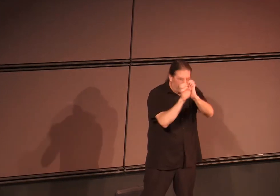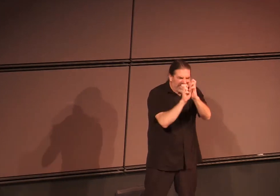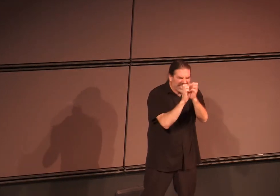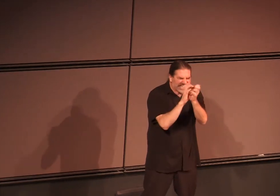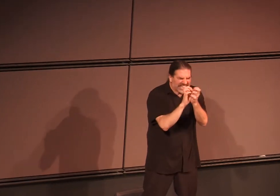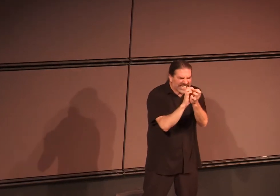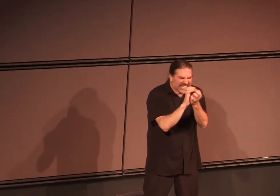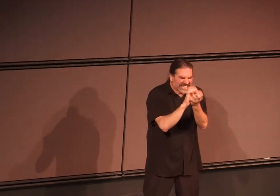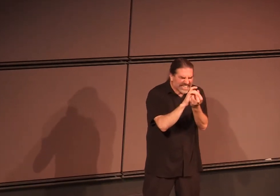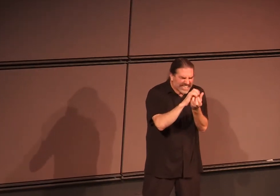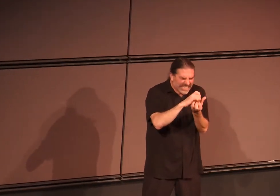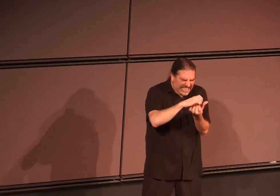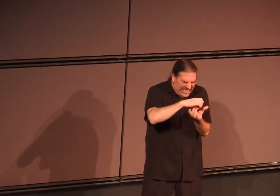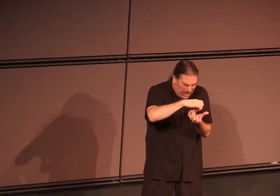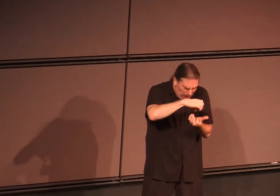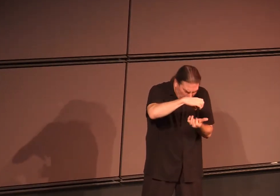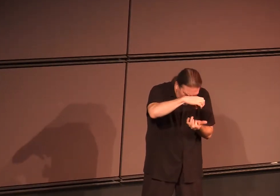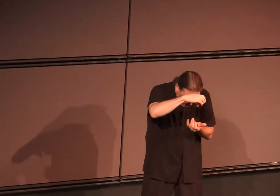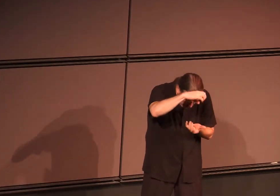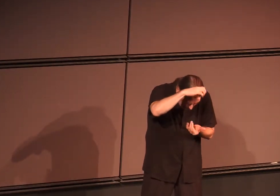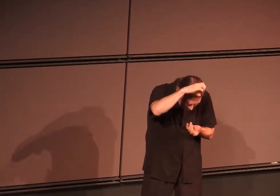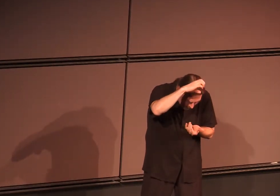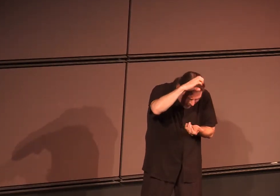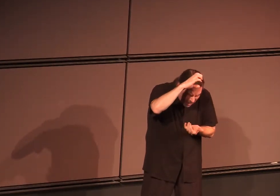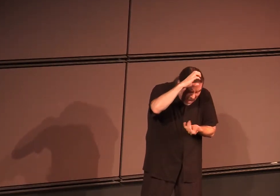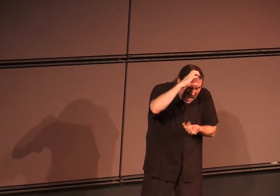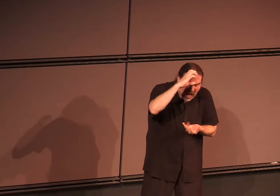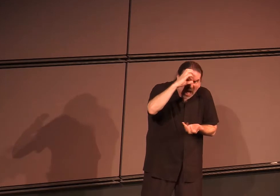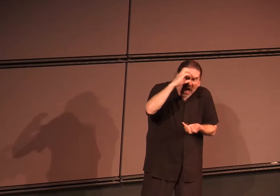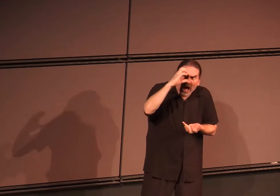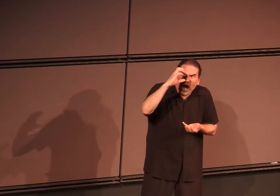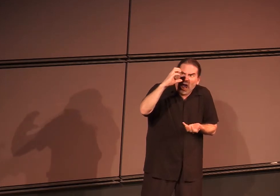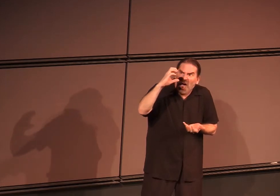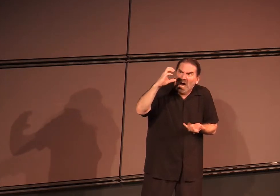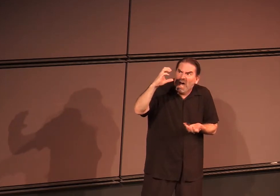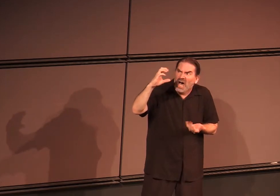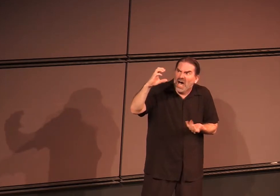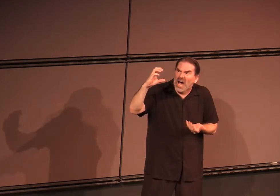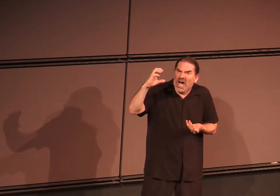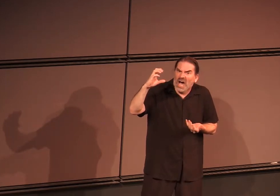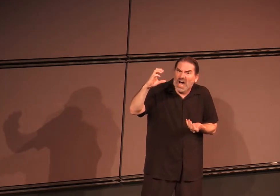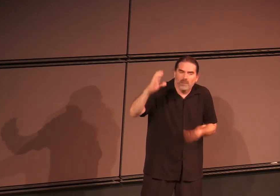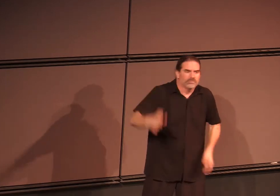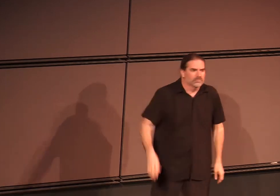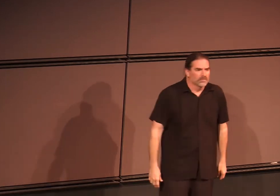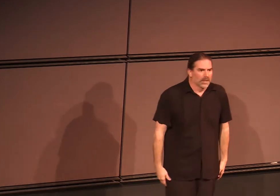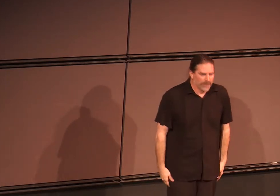it burns down the whole tree. And the sun drifts across the sky.